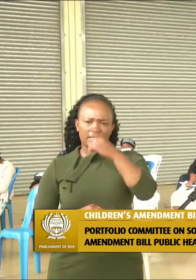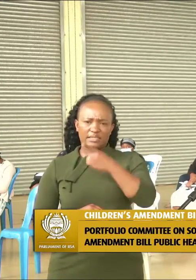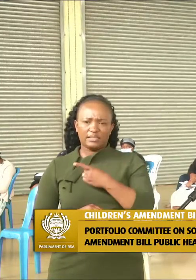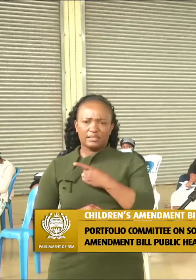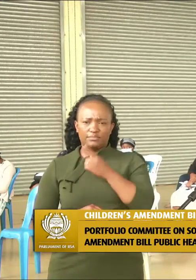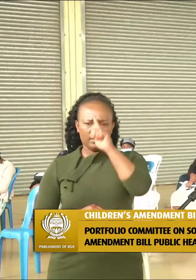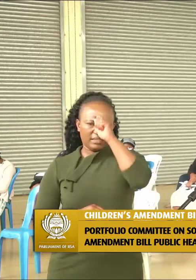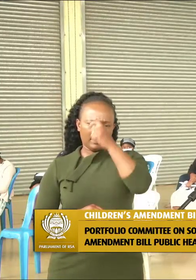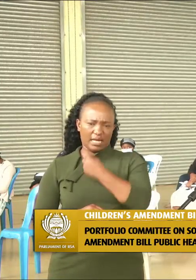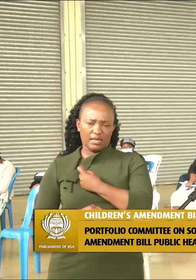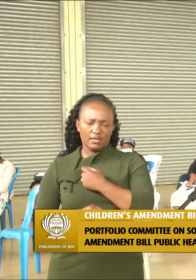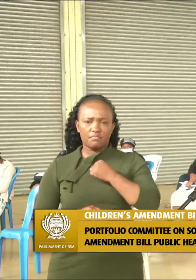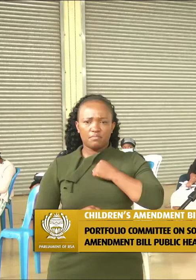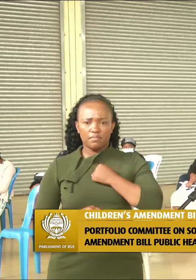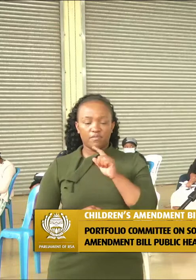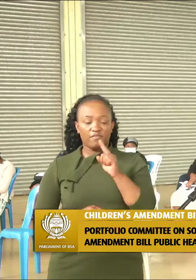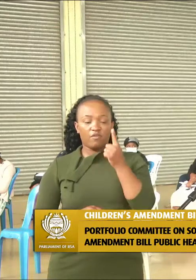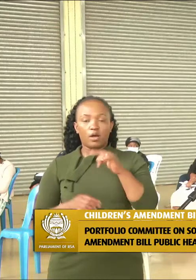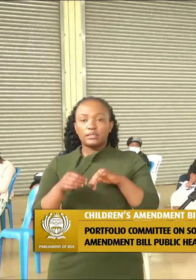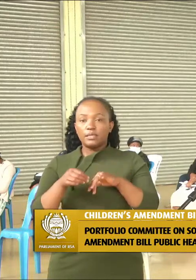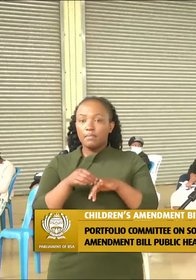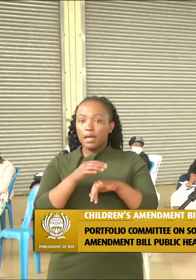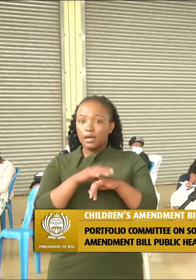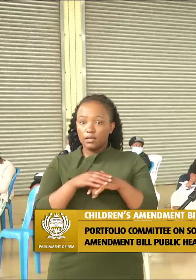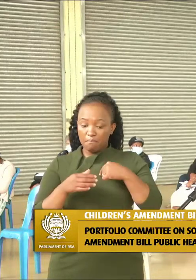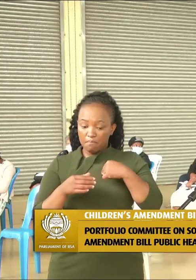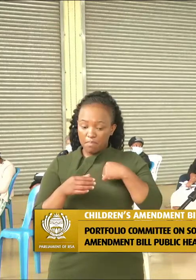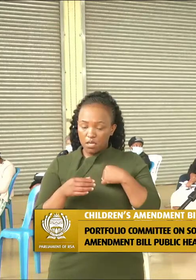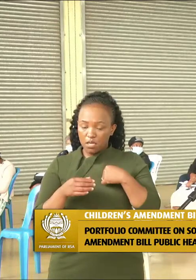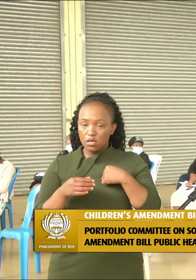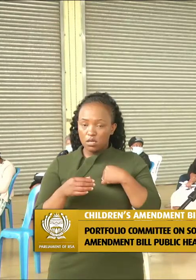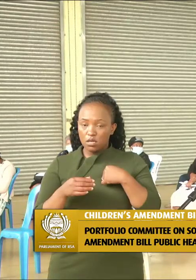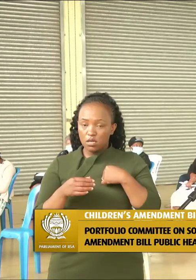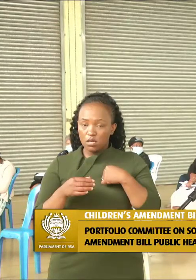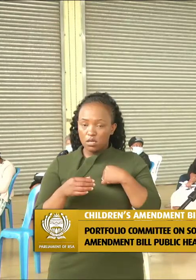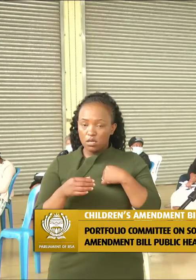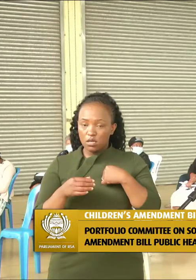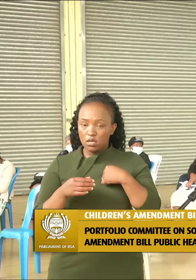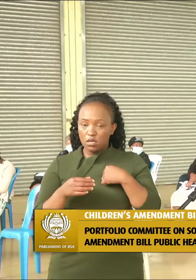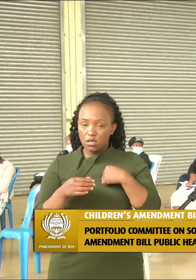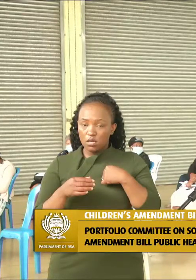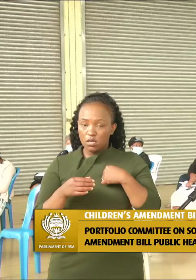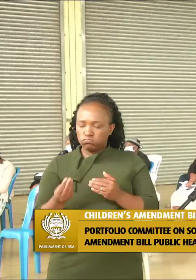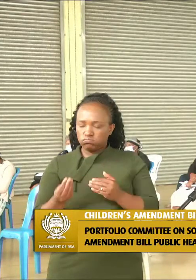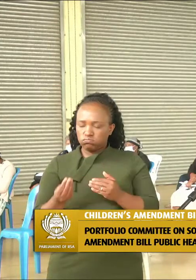in my first marriage. Indodana yami yomshado wokuqala yakhuliswa yimina.